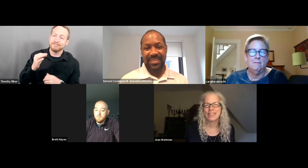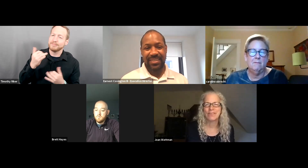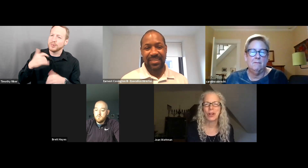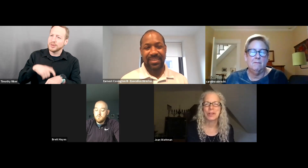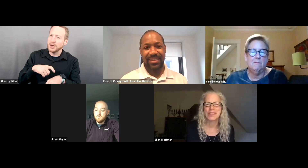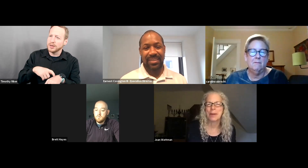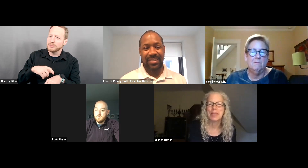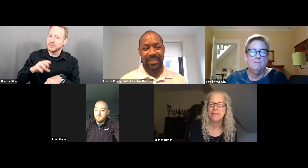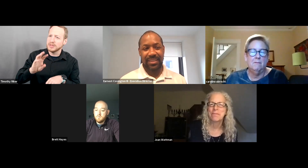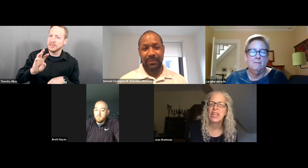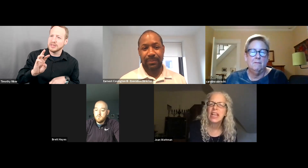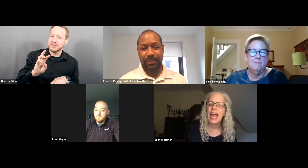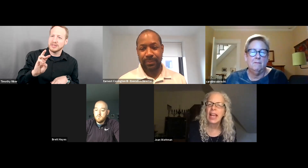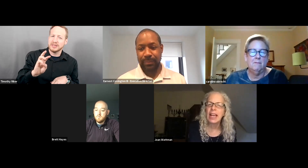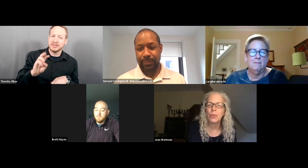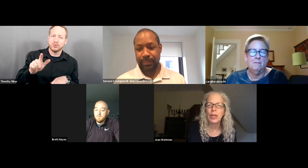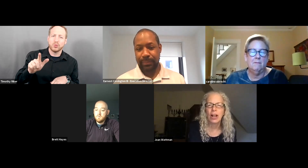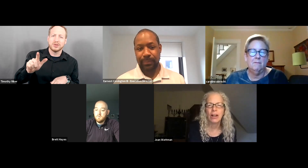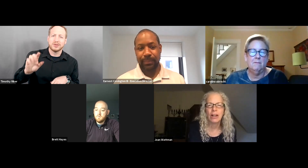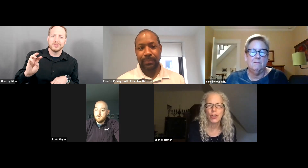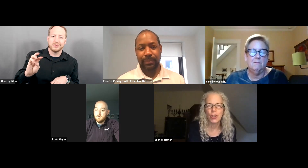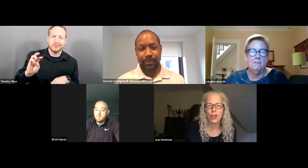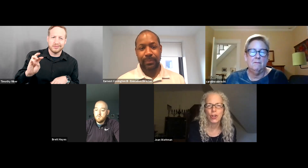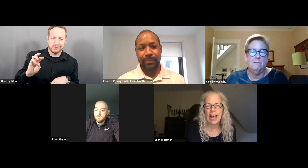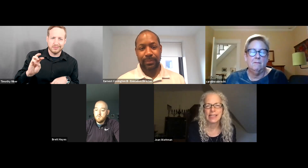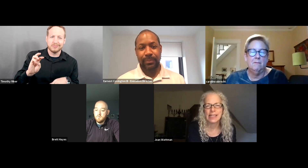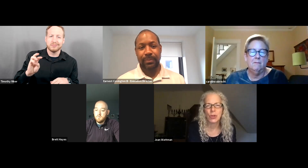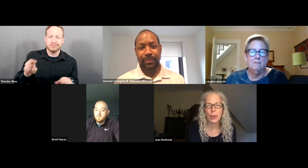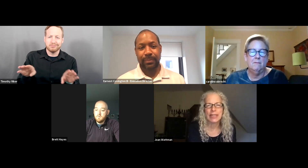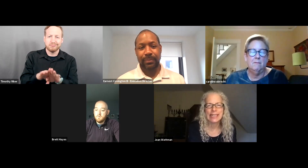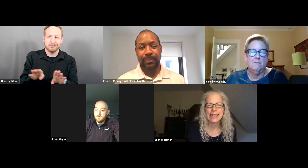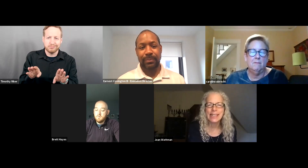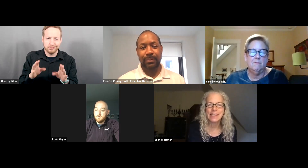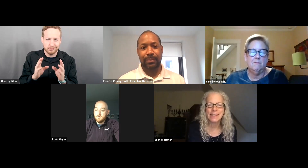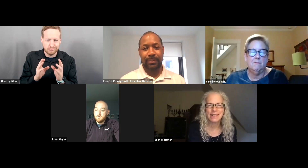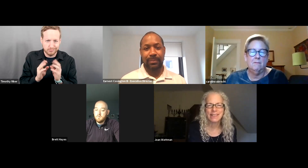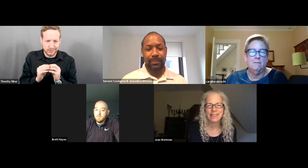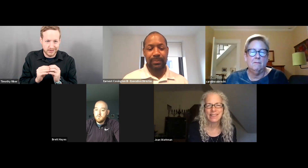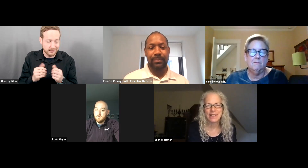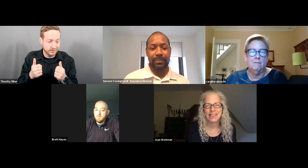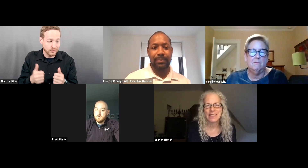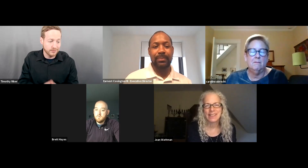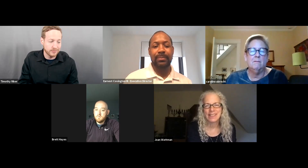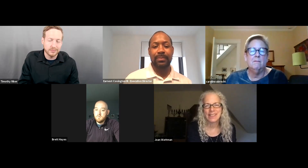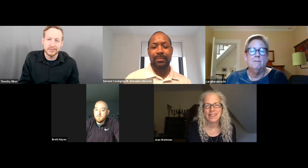chillier. Fall is coming. And we are adjourning at 6:26